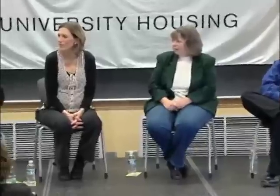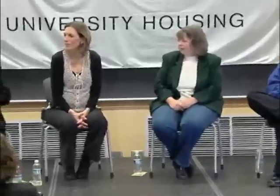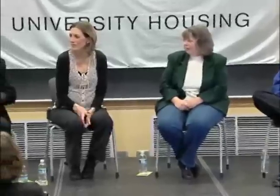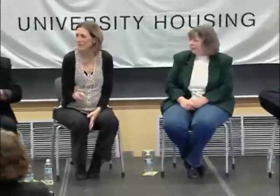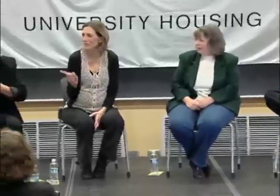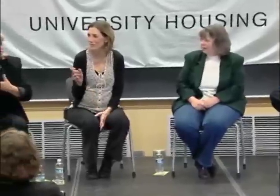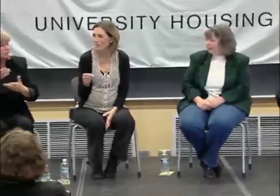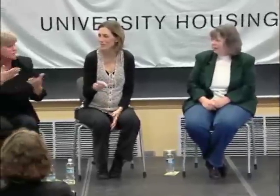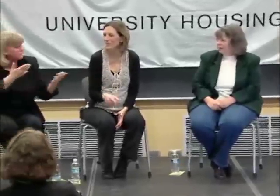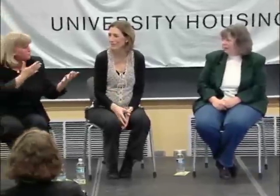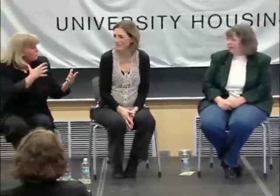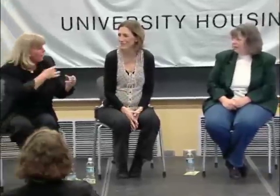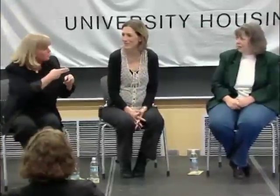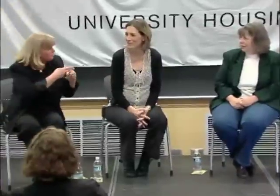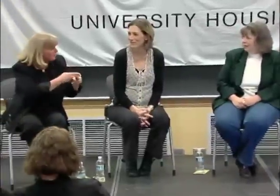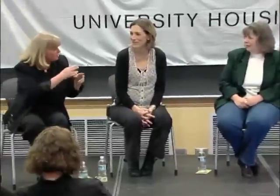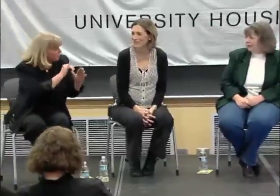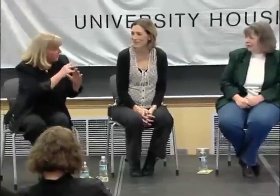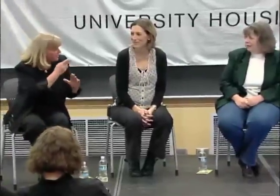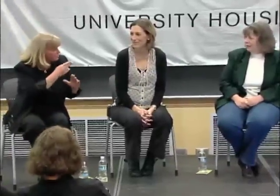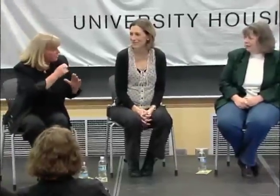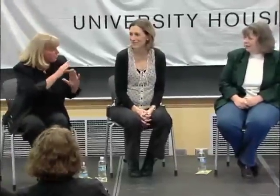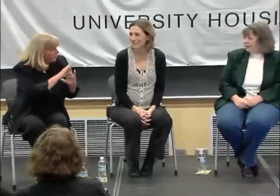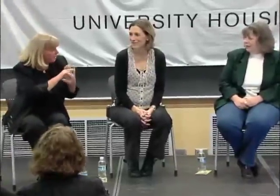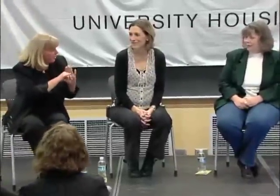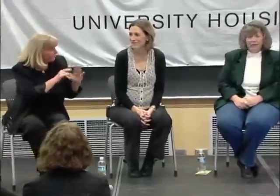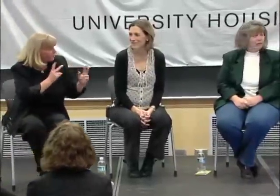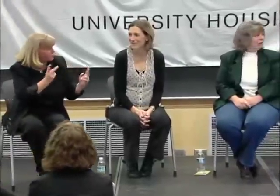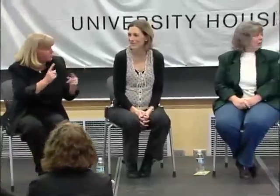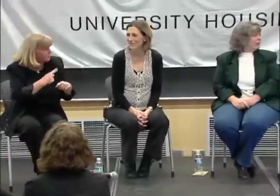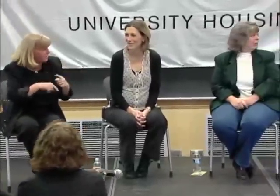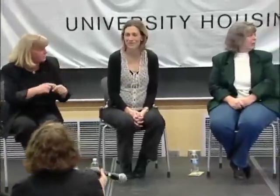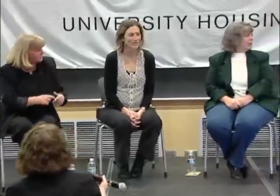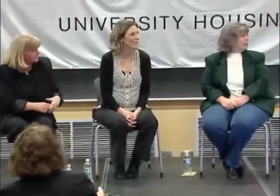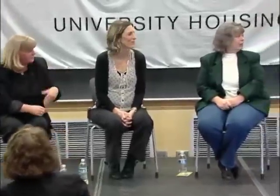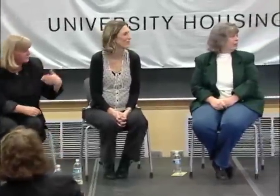and poetry. Would you like to mention the history or background of those two signs?